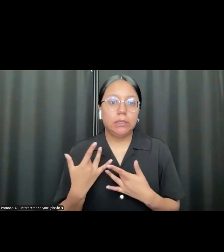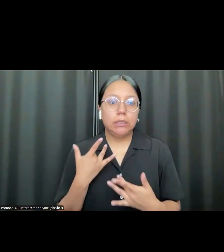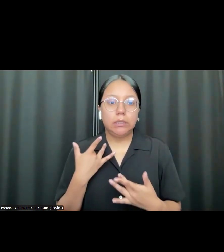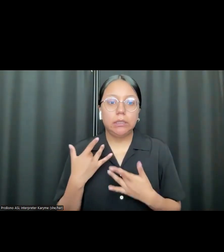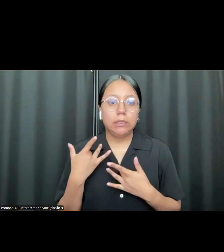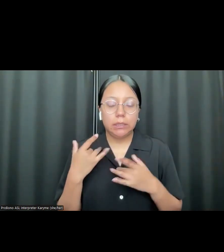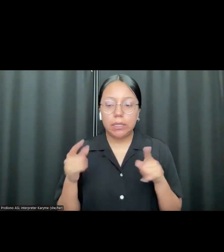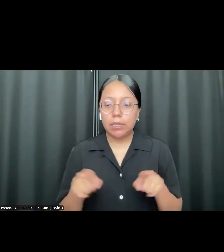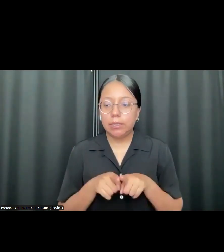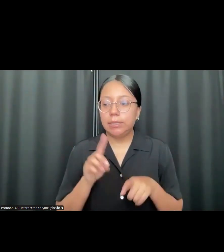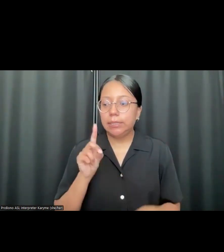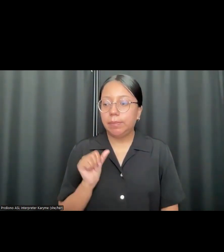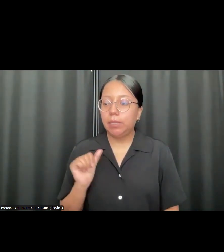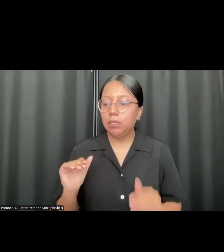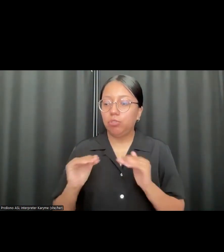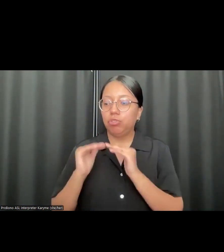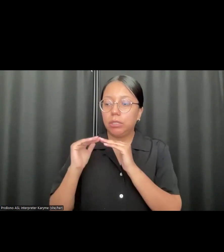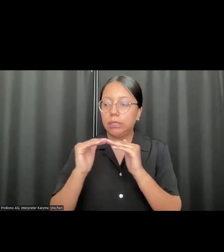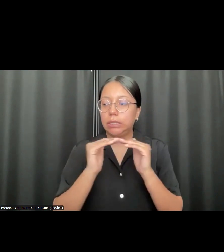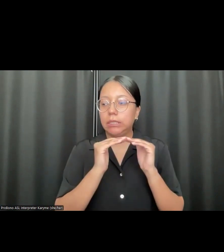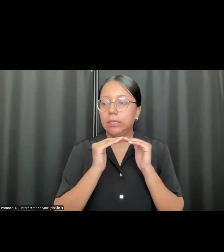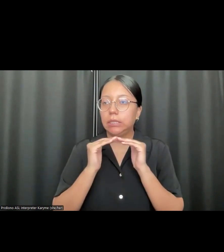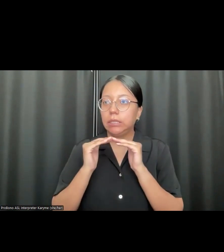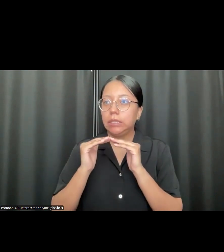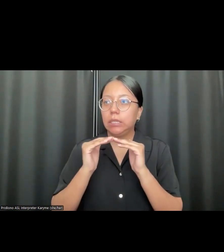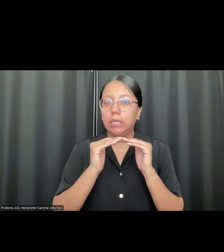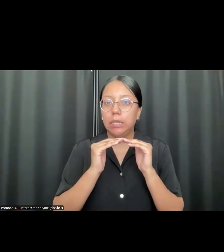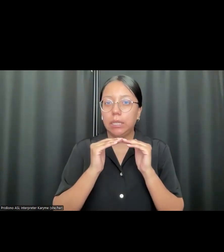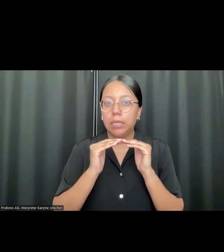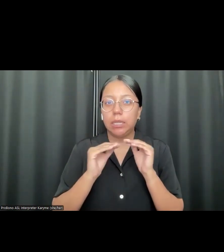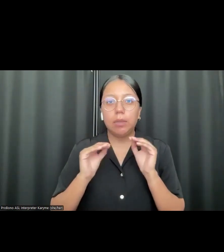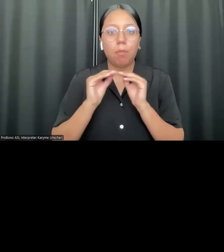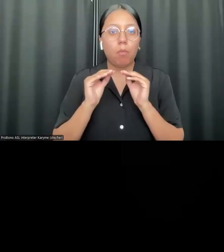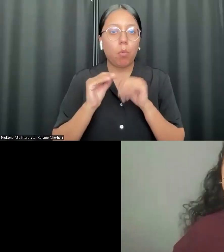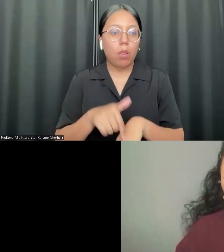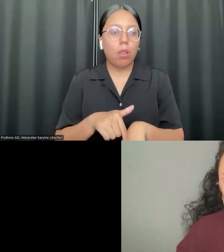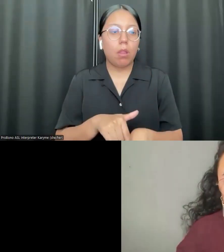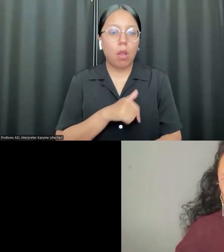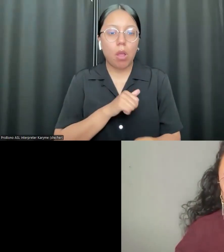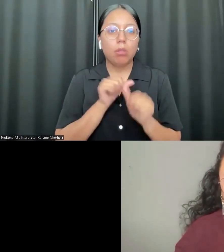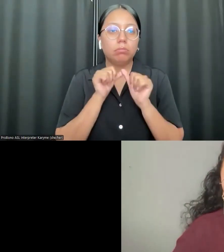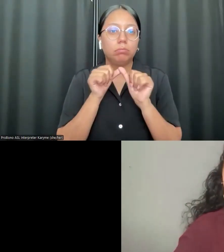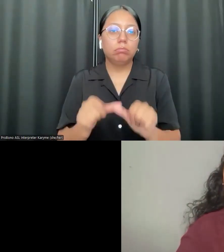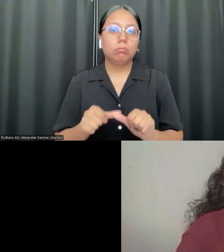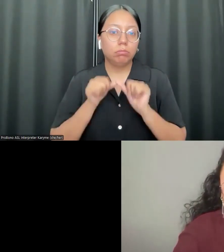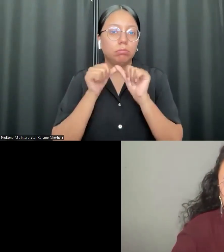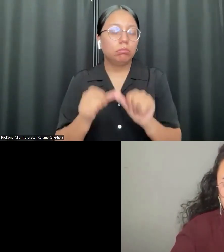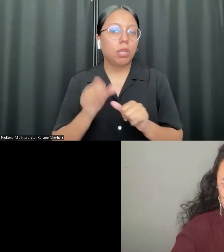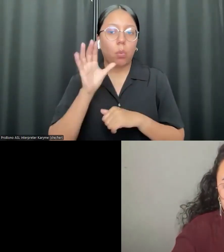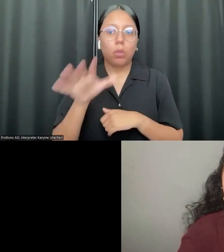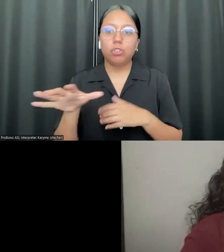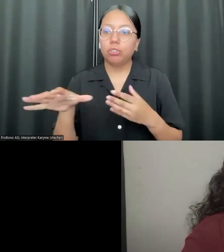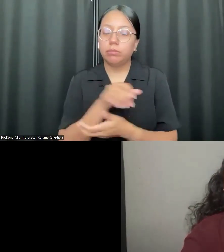justice gets more here, longer term, that that's going to go away.